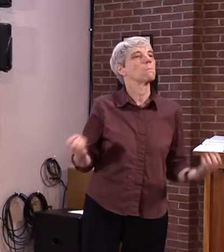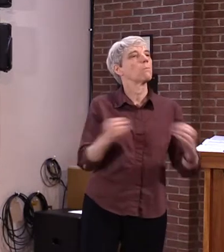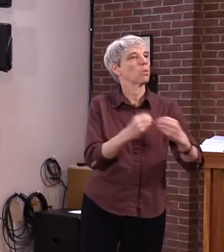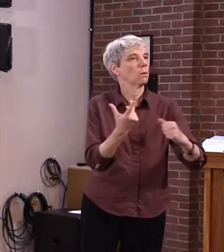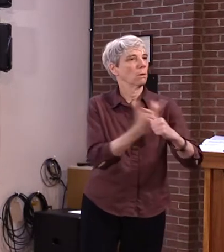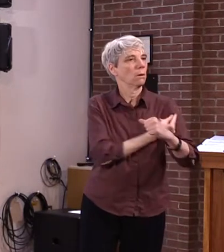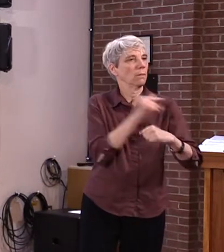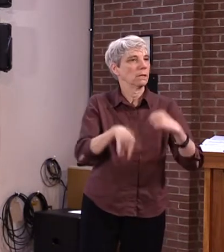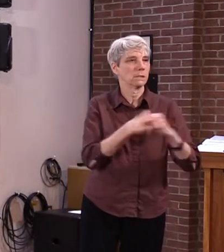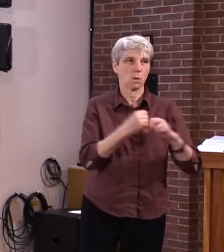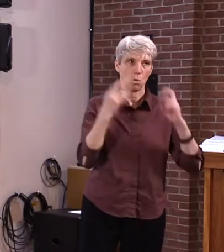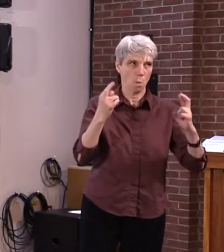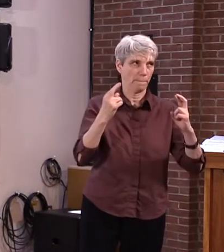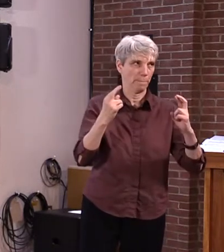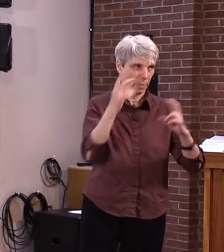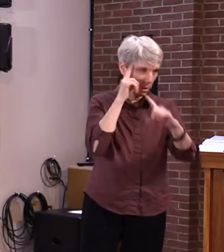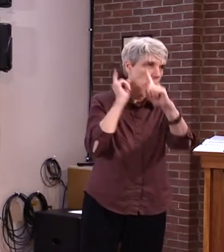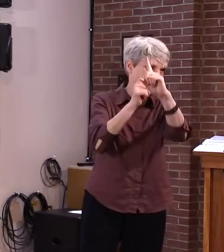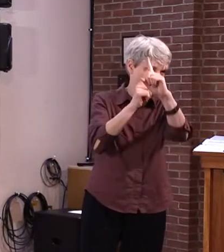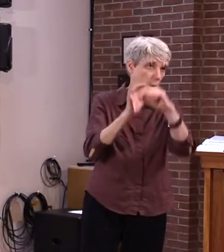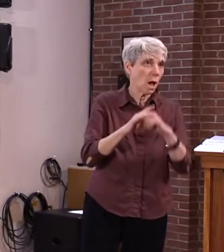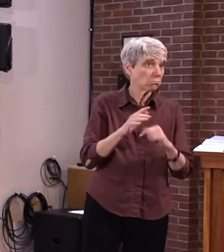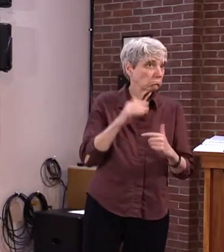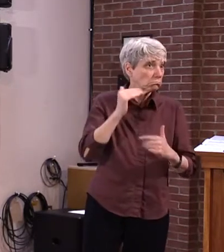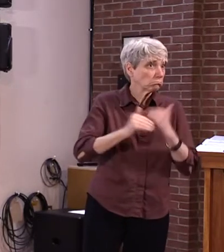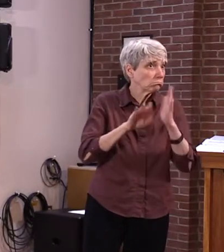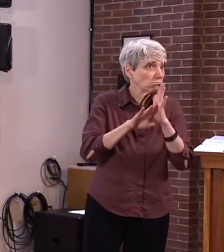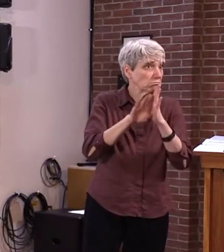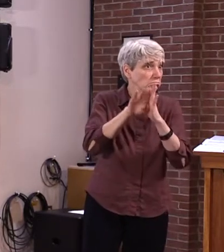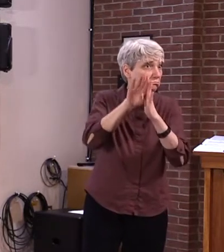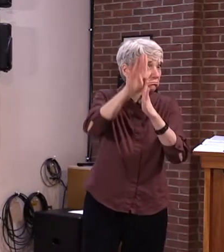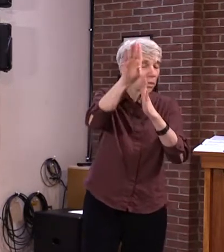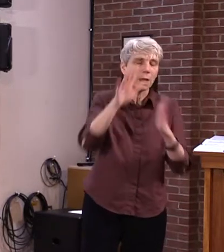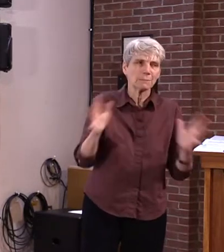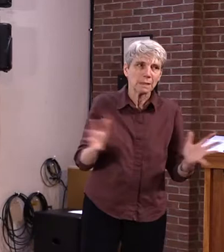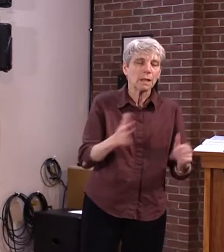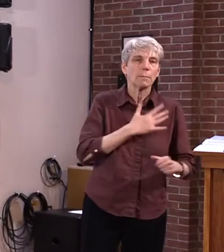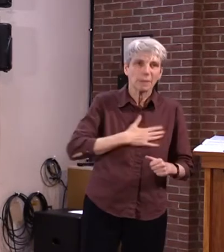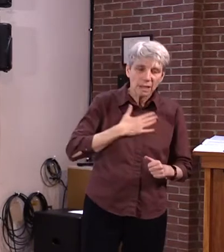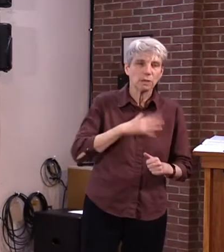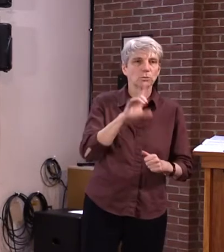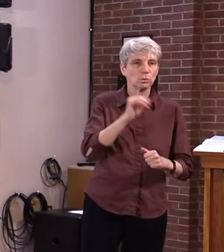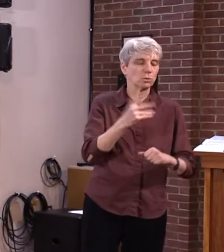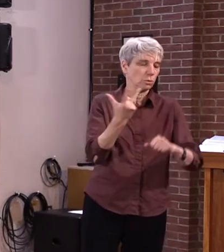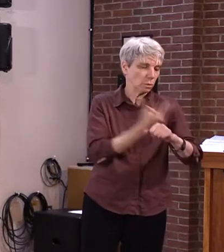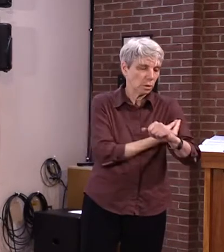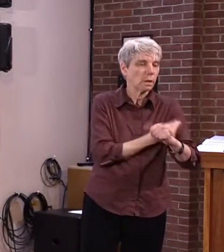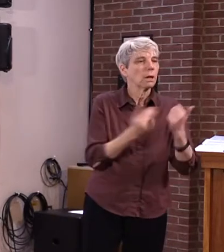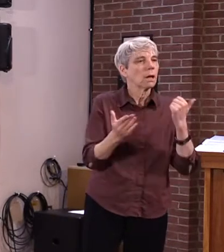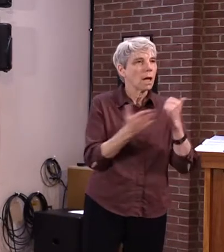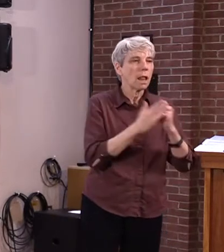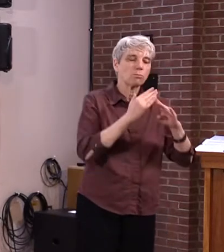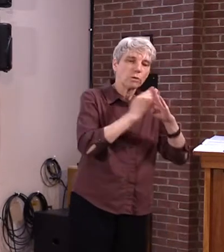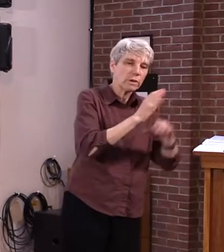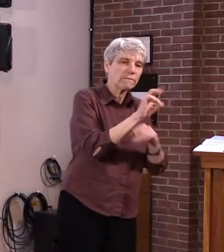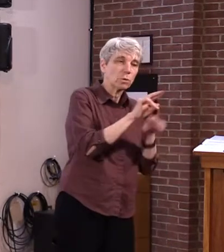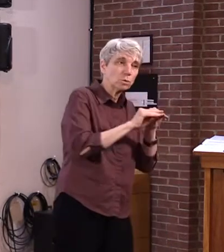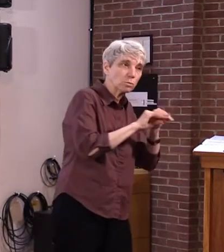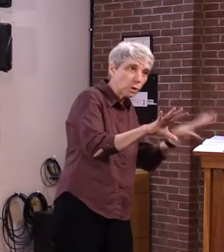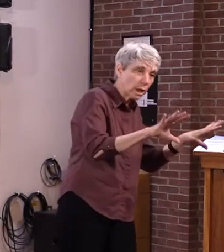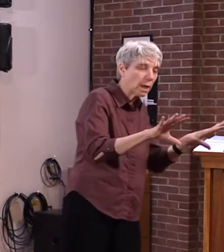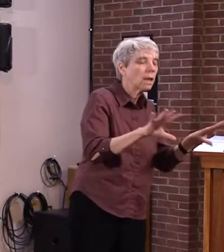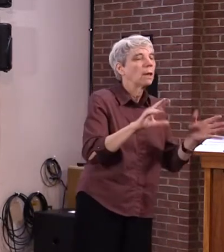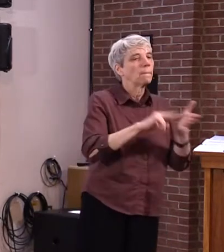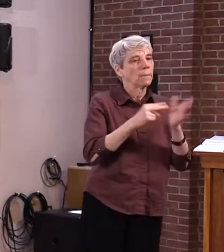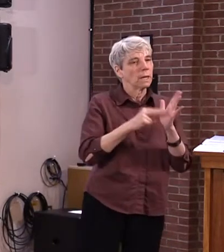vaccinated. We're on pace to meet it, but we certainly need Vermonters to go out and get their flu shot and contribute to this cause to make sure that our